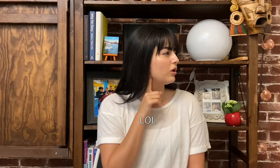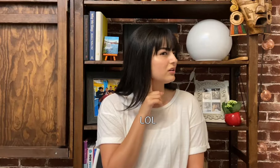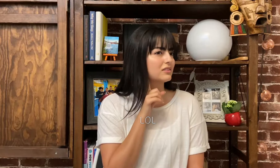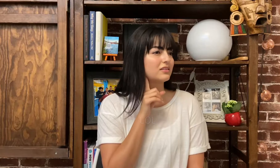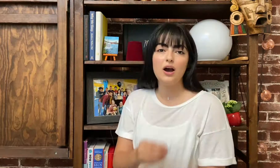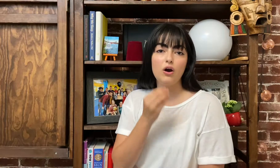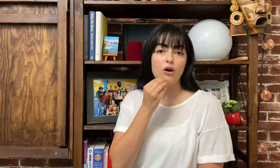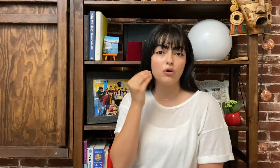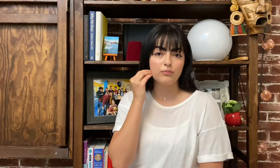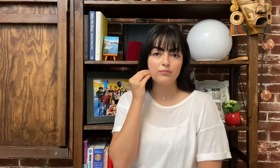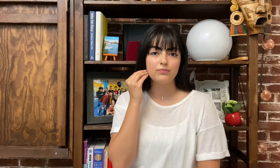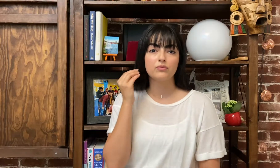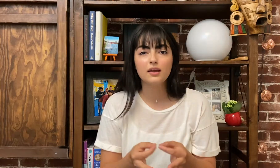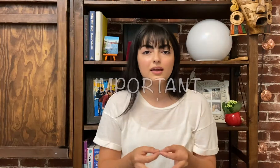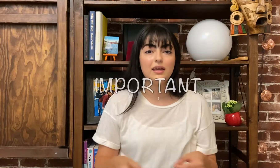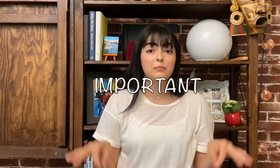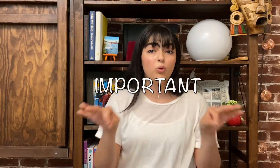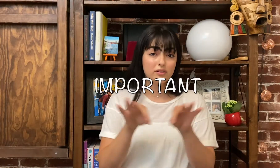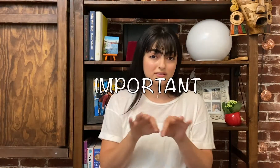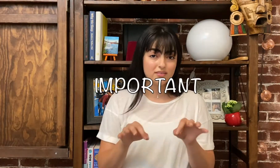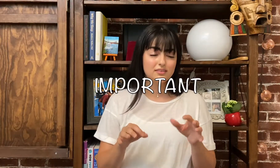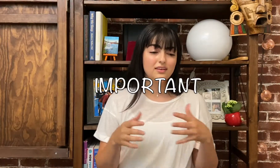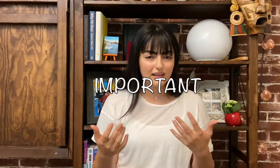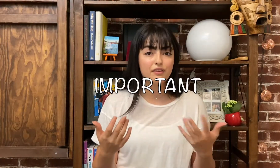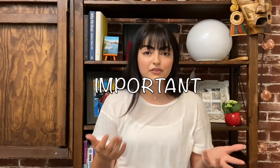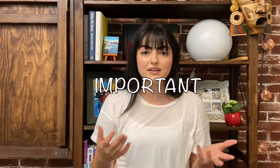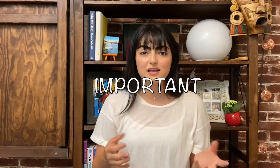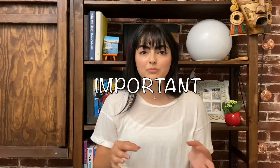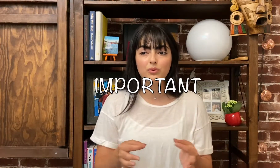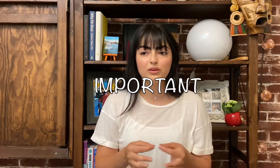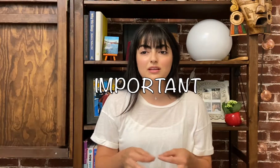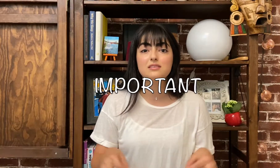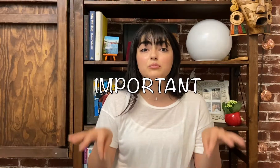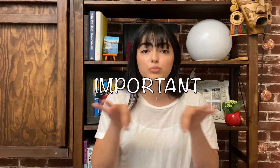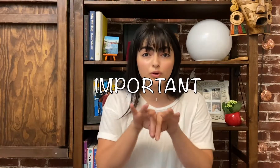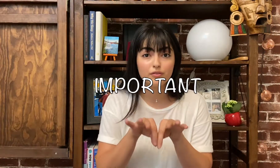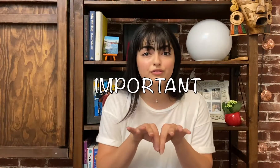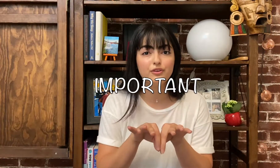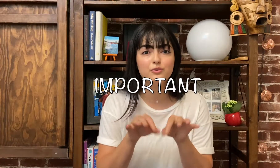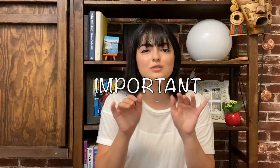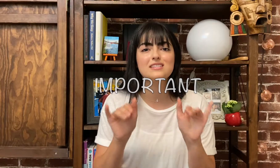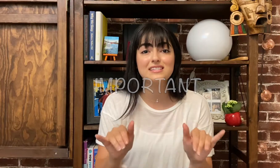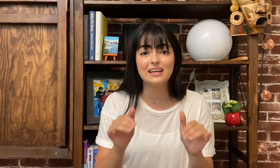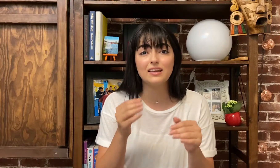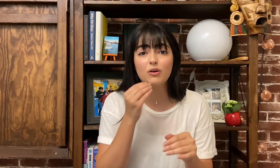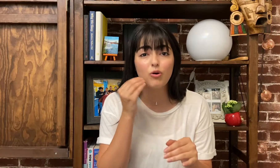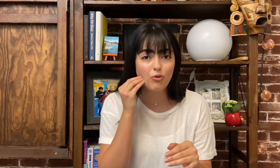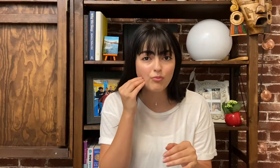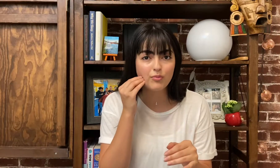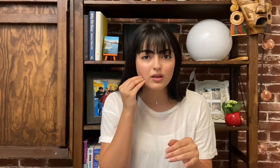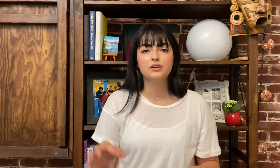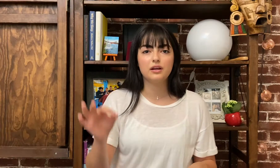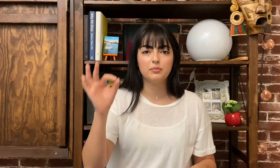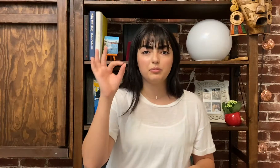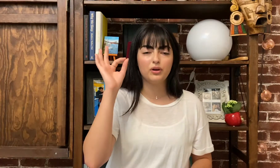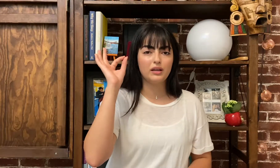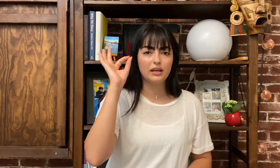called? Home. Important. Like for example, it's important for you to stay home. You're gonna be putting